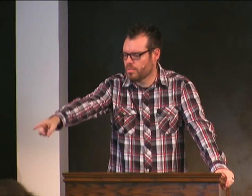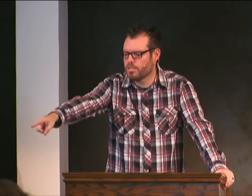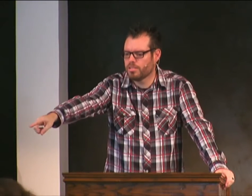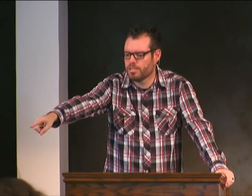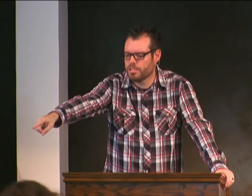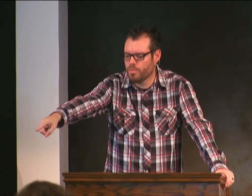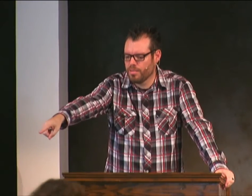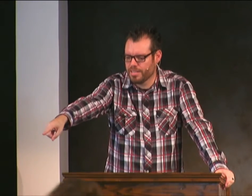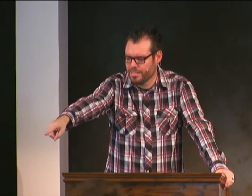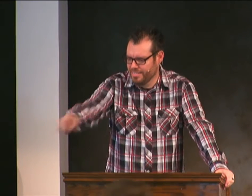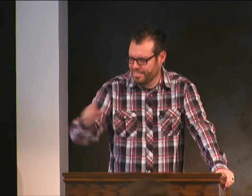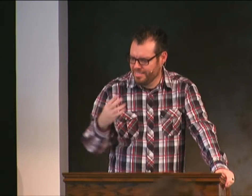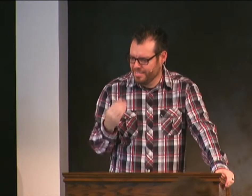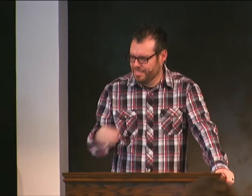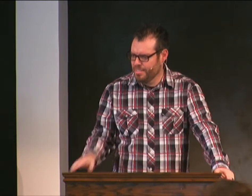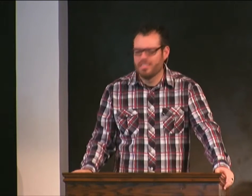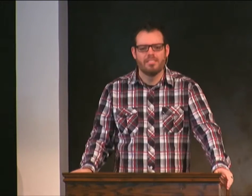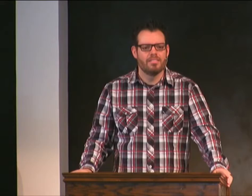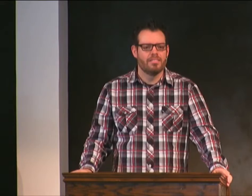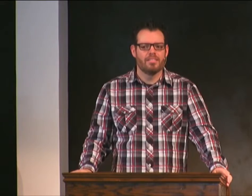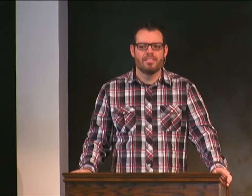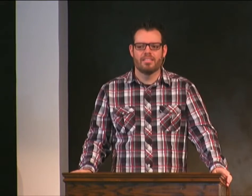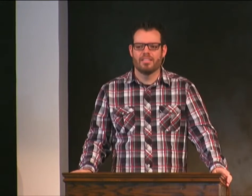Hey, there's some more right there.